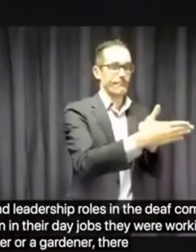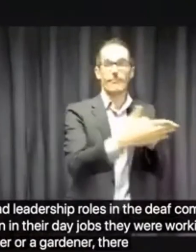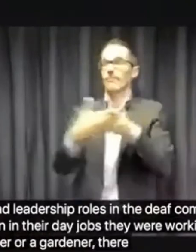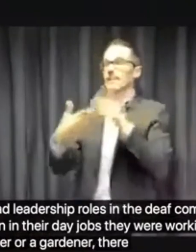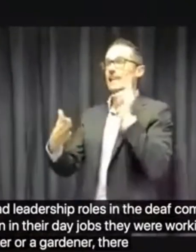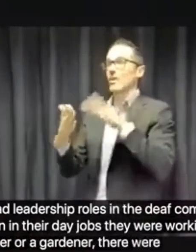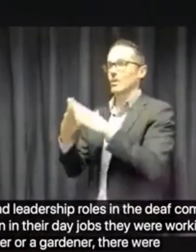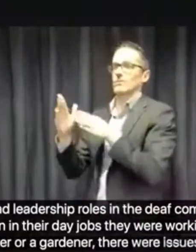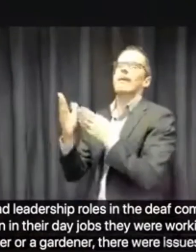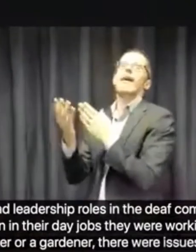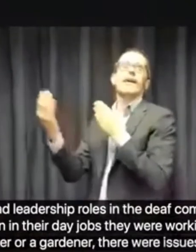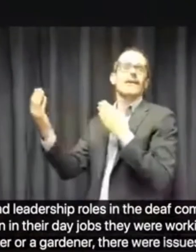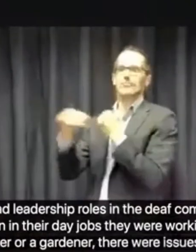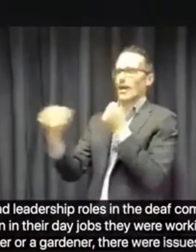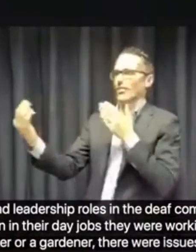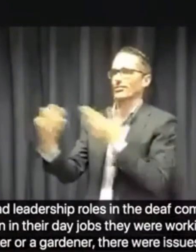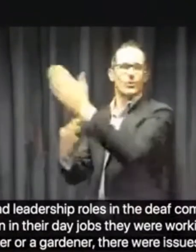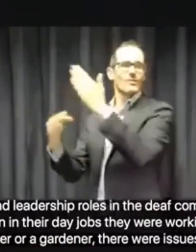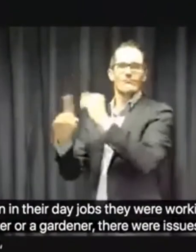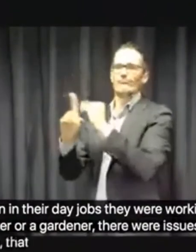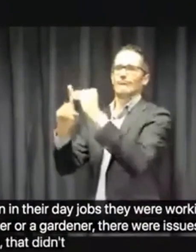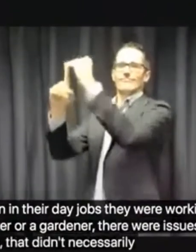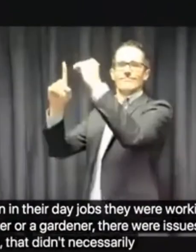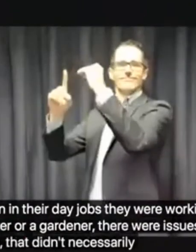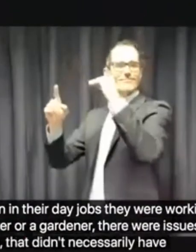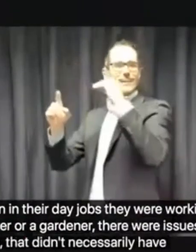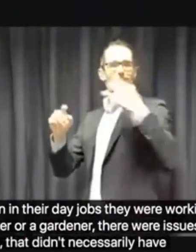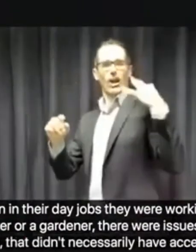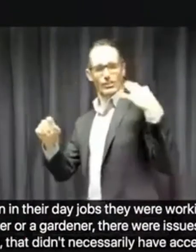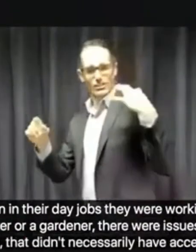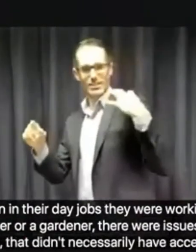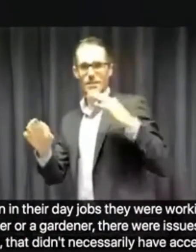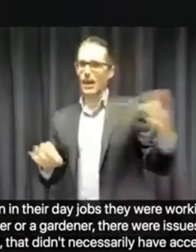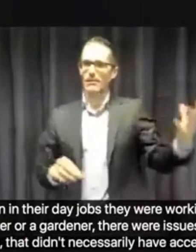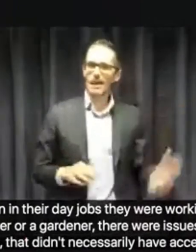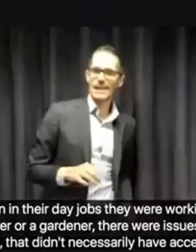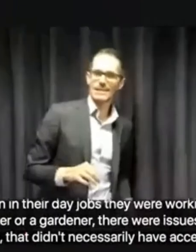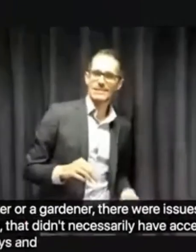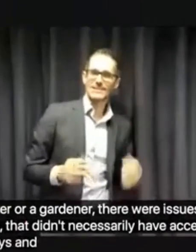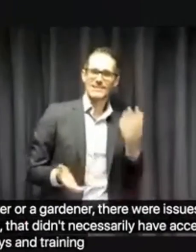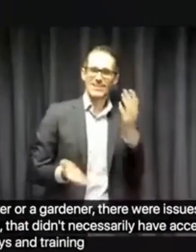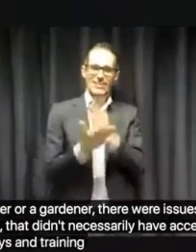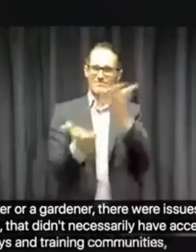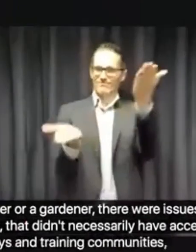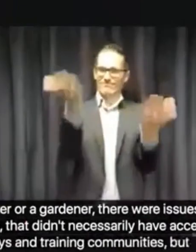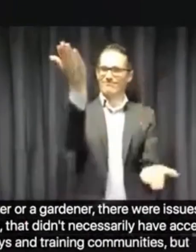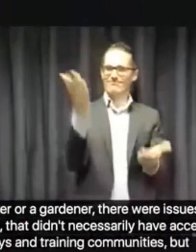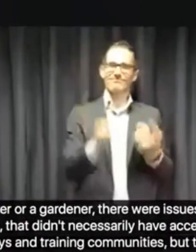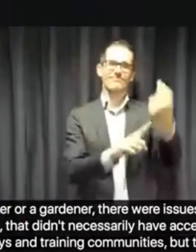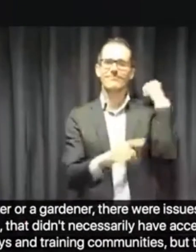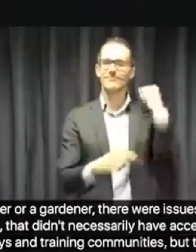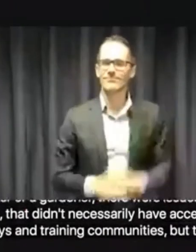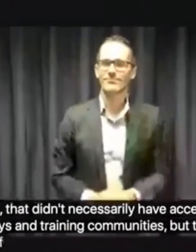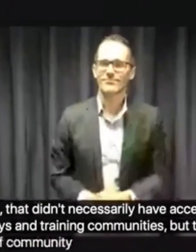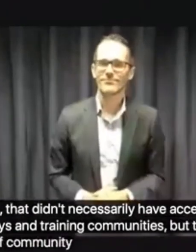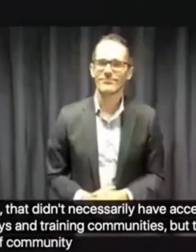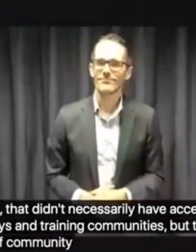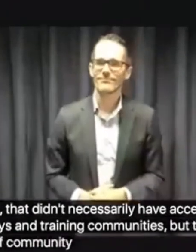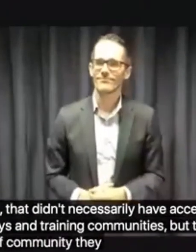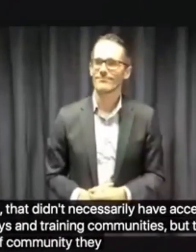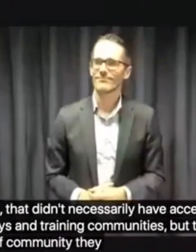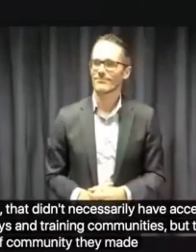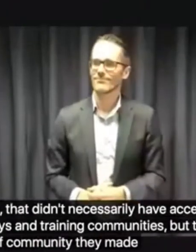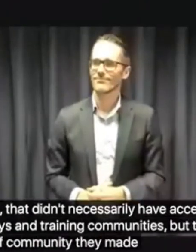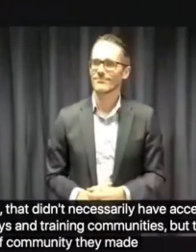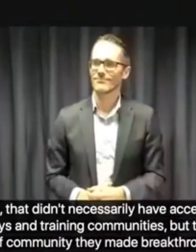pathways and training opportunities. And through the deaf community, they make breakthroughs and were able to excel in voluntary capacities, but not in paid capacities,